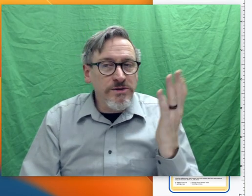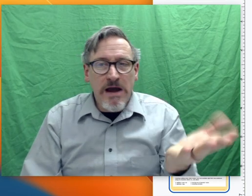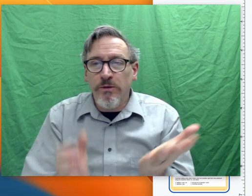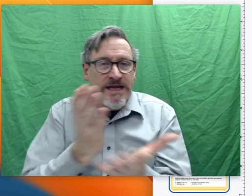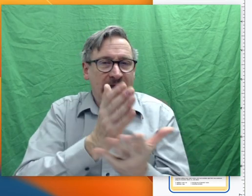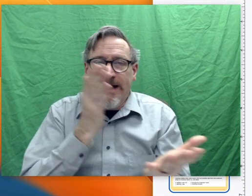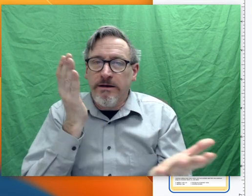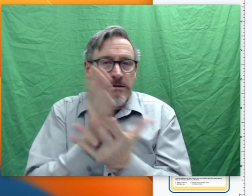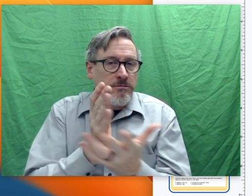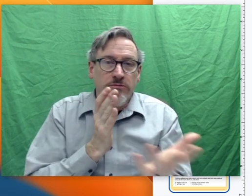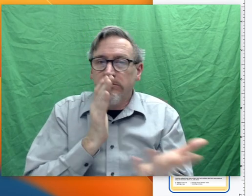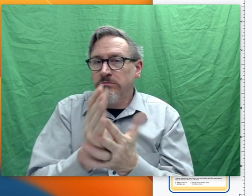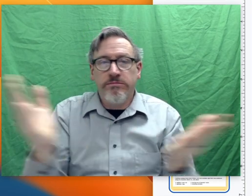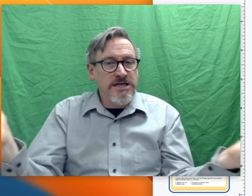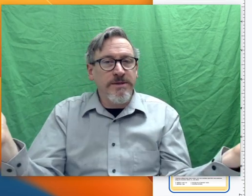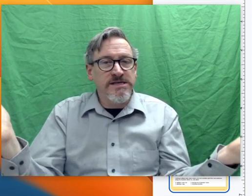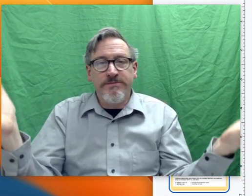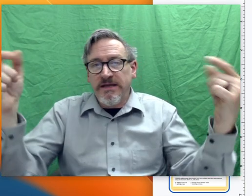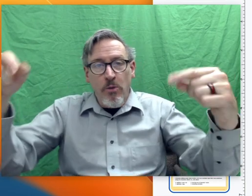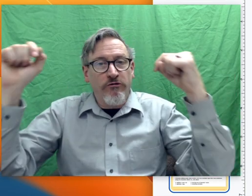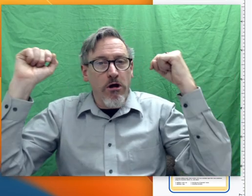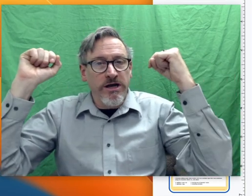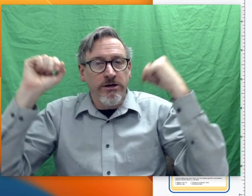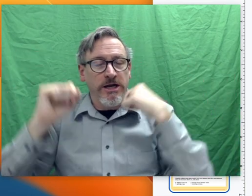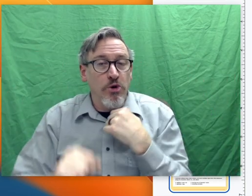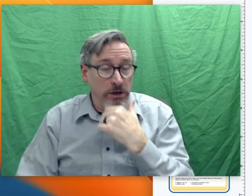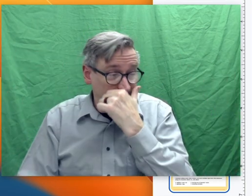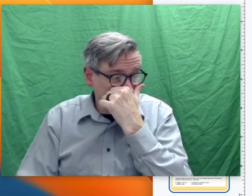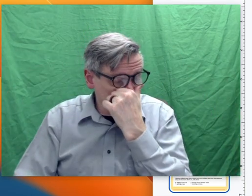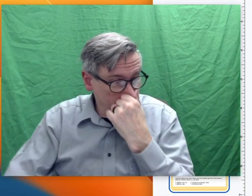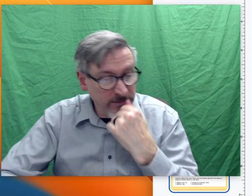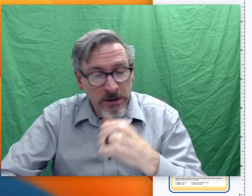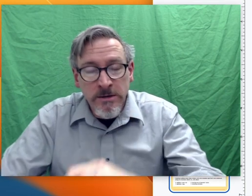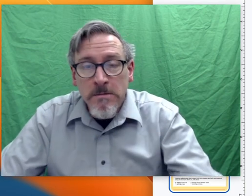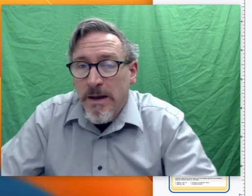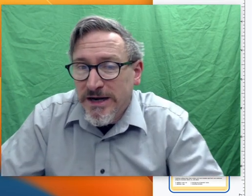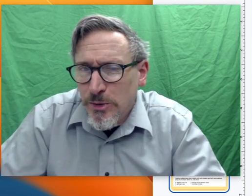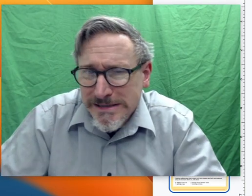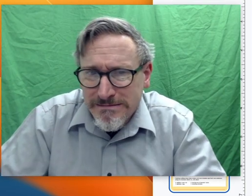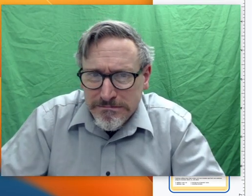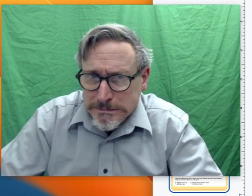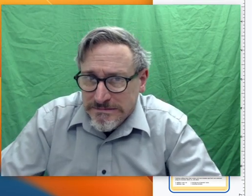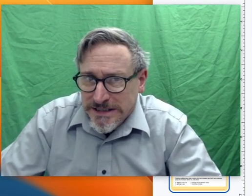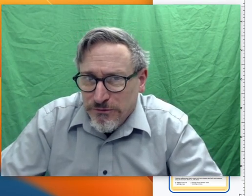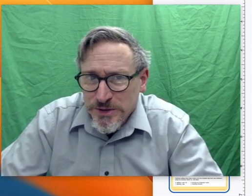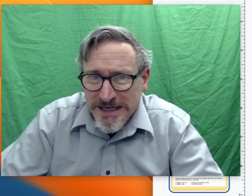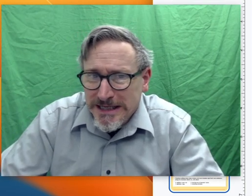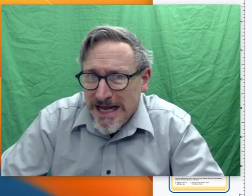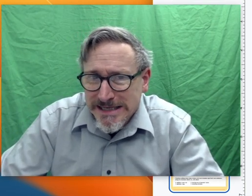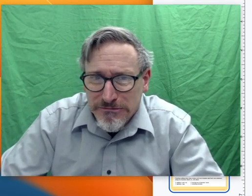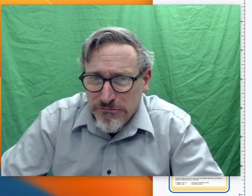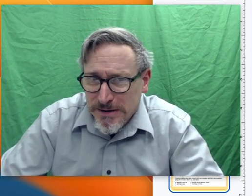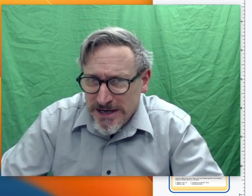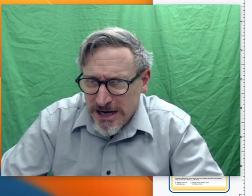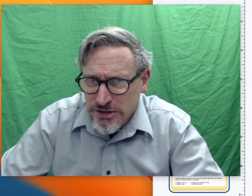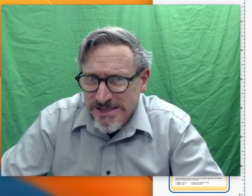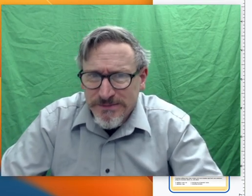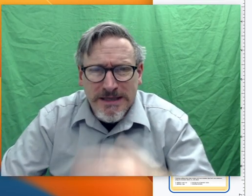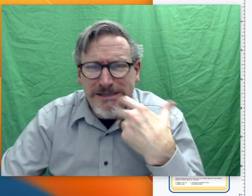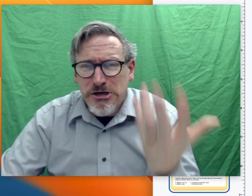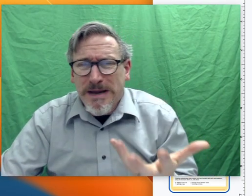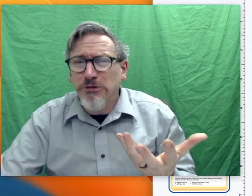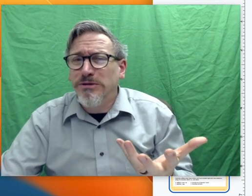So now we could add. Tell me something that went wrong in your life. I mean, I don't want, if we're doing it in class, I recommend not